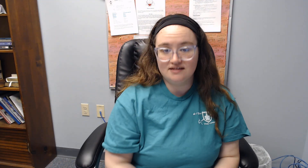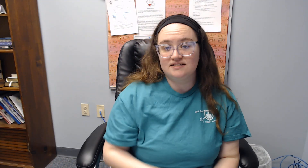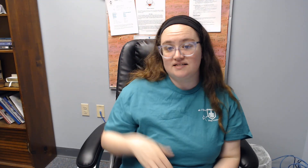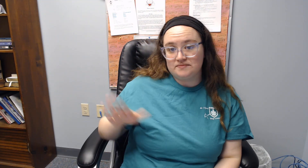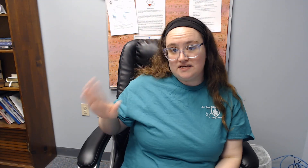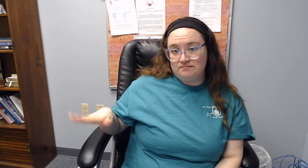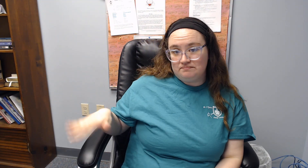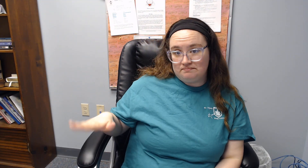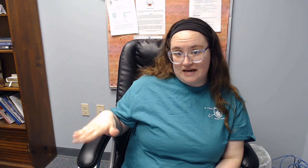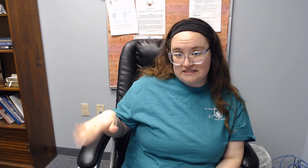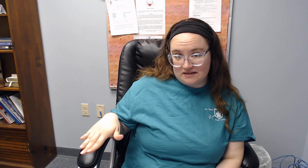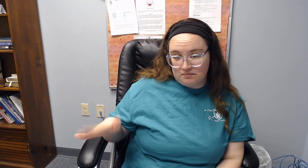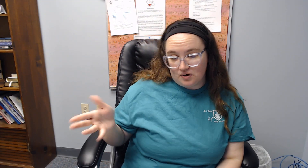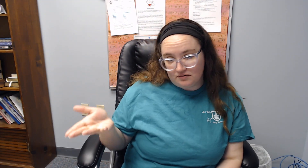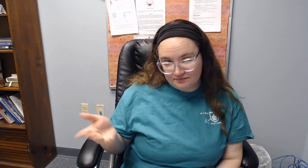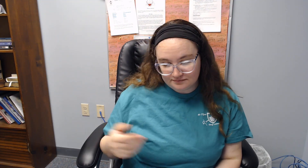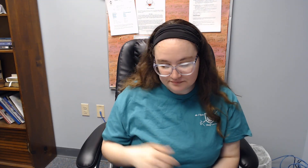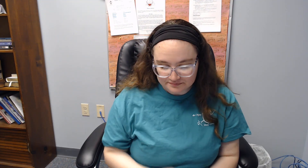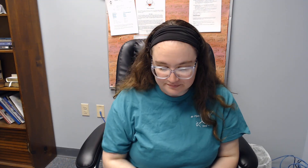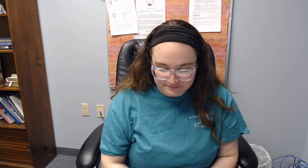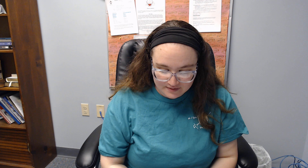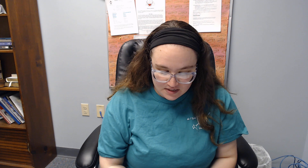Some said basketball.